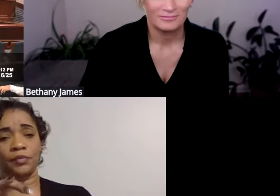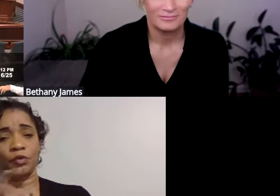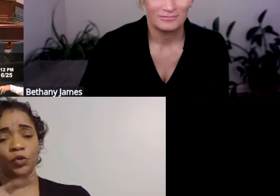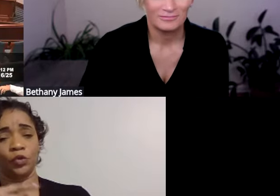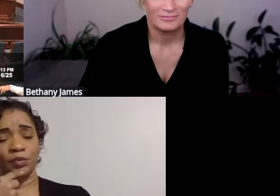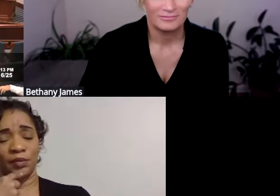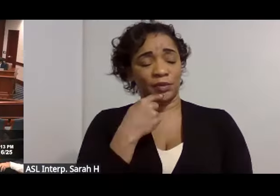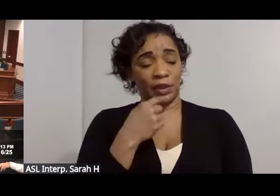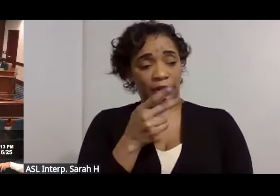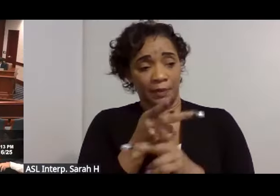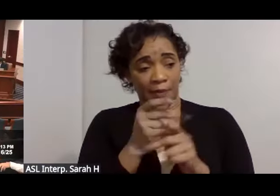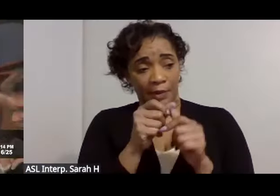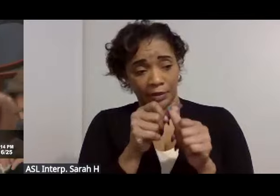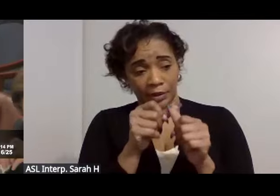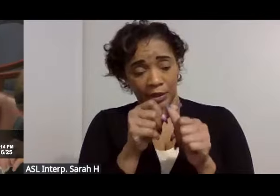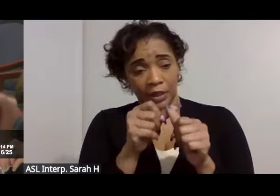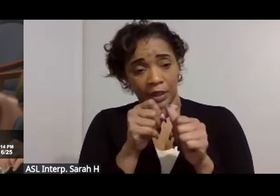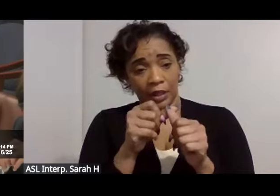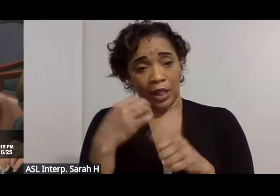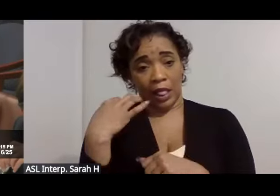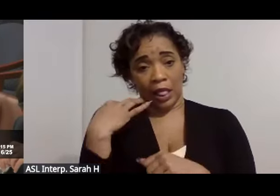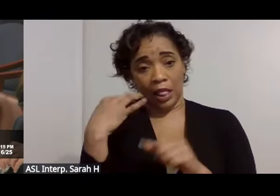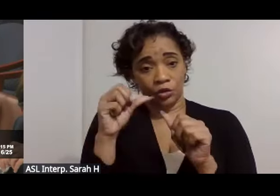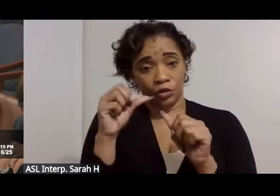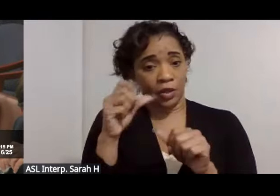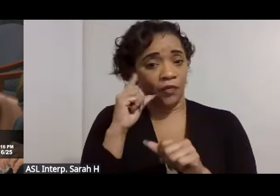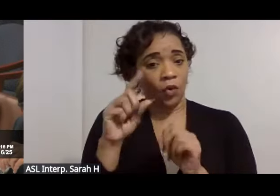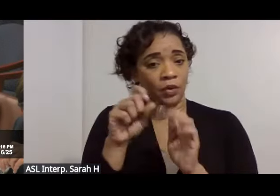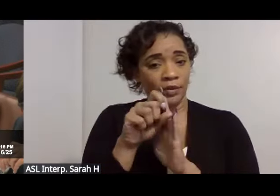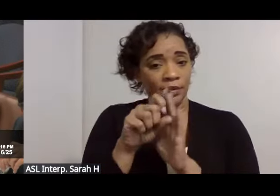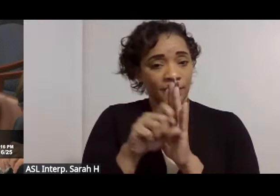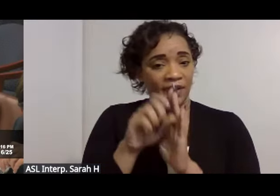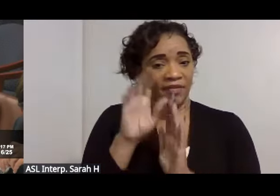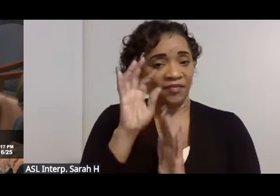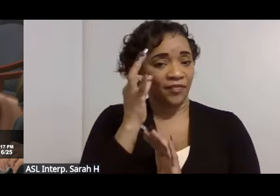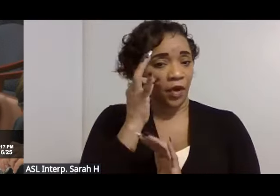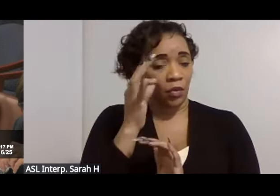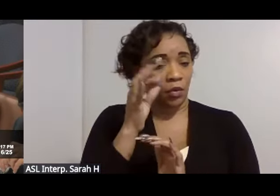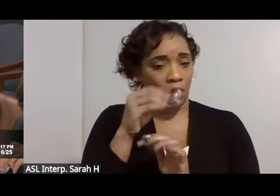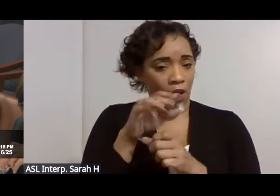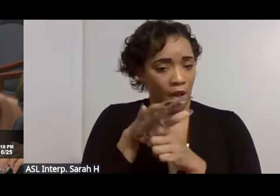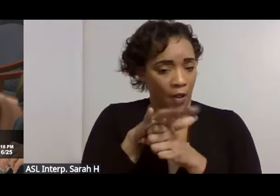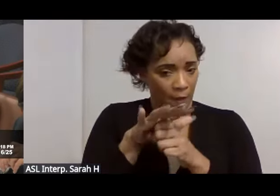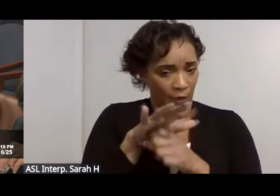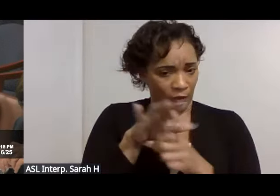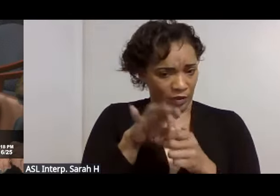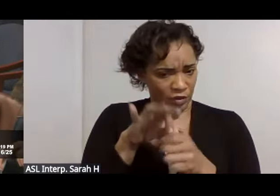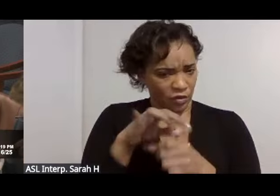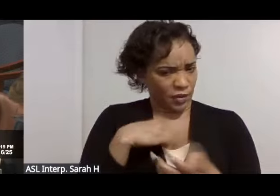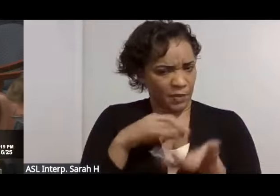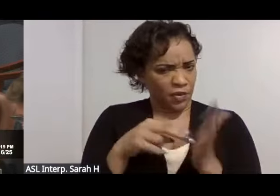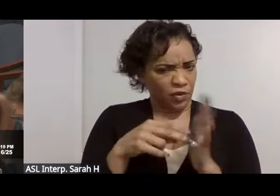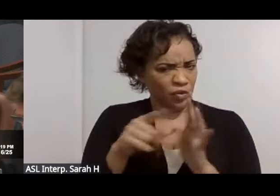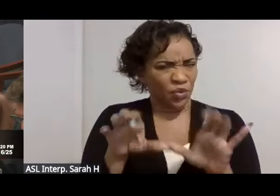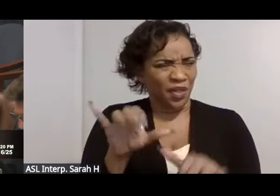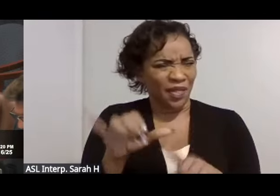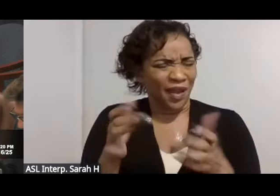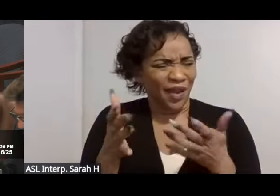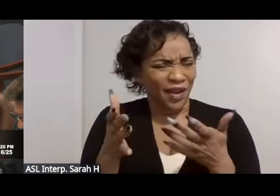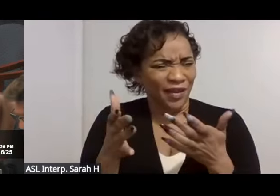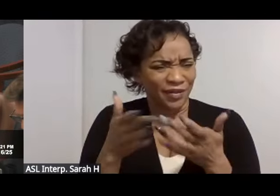federal and state local elections? I mean, that's really what, I mean, you're doing that anyway, right? Like you are, no, whether